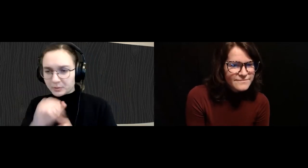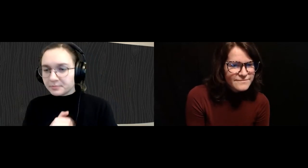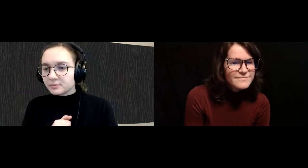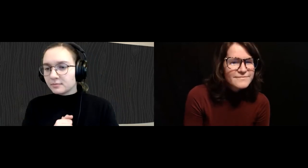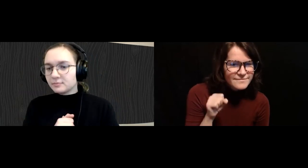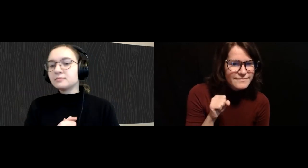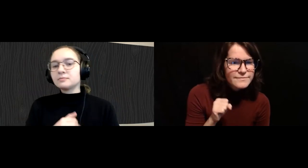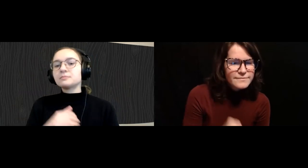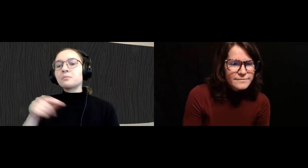2A, I'm assuming.